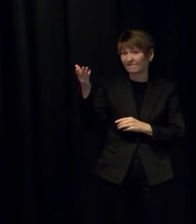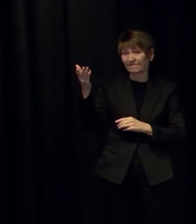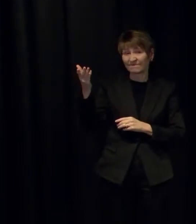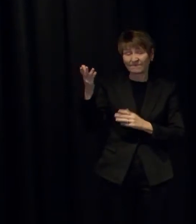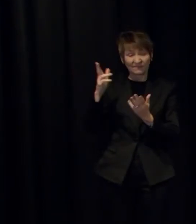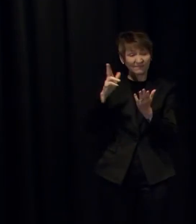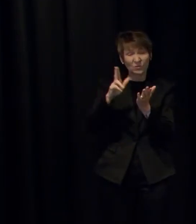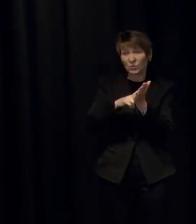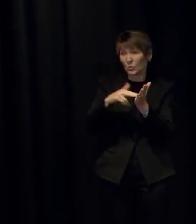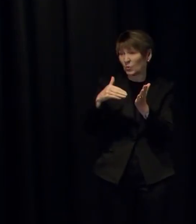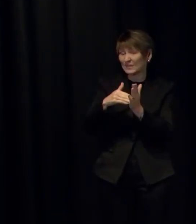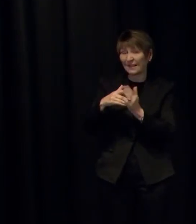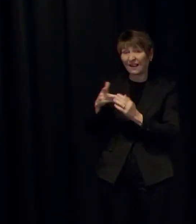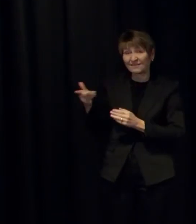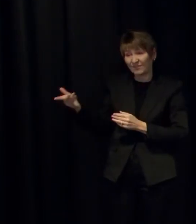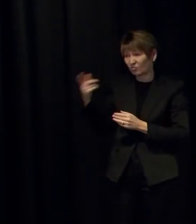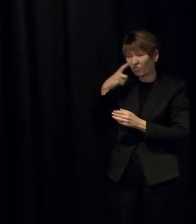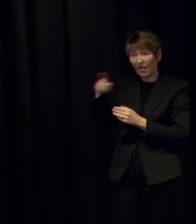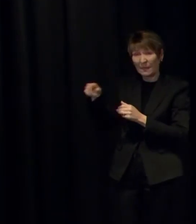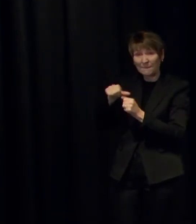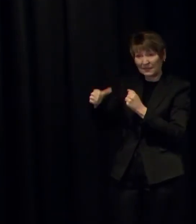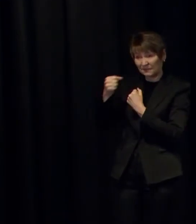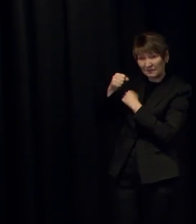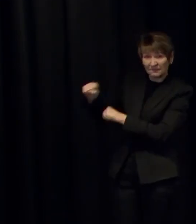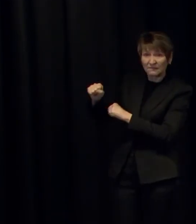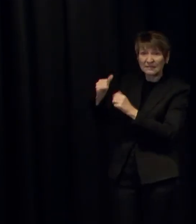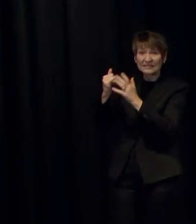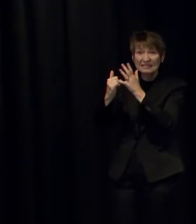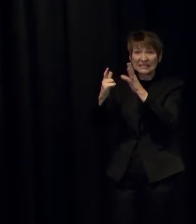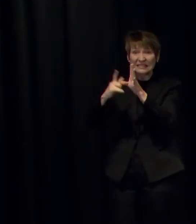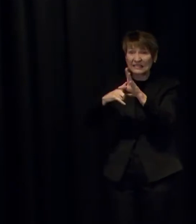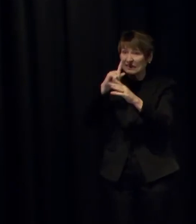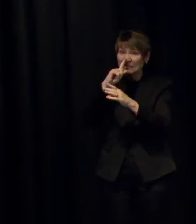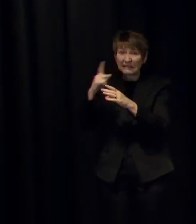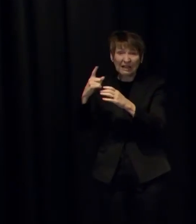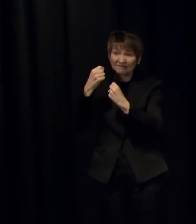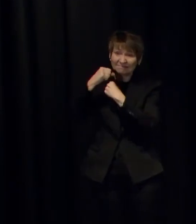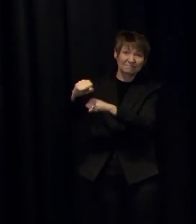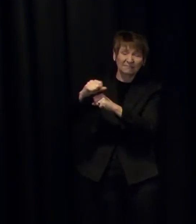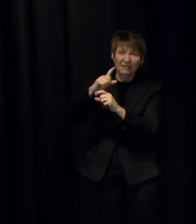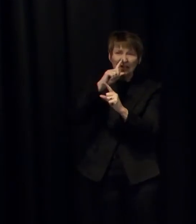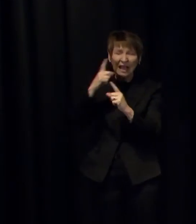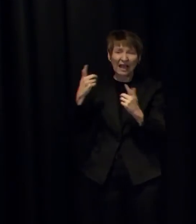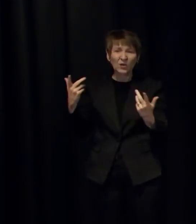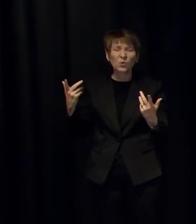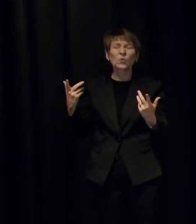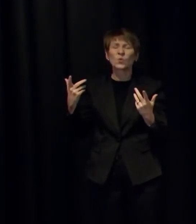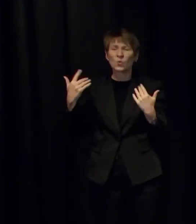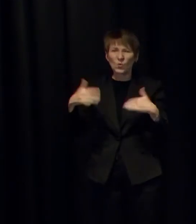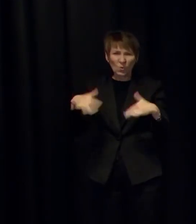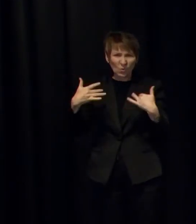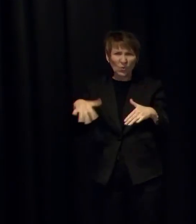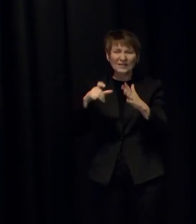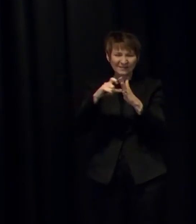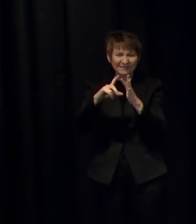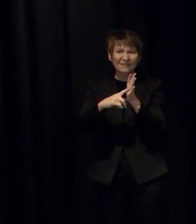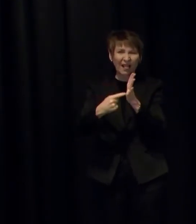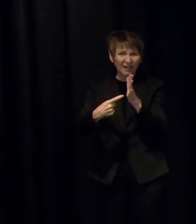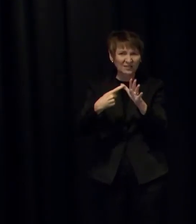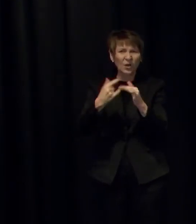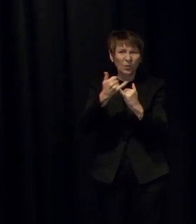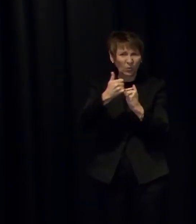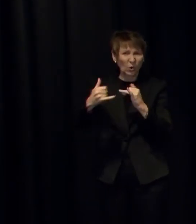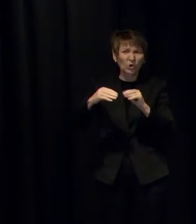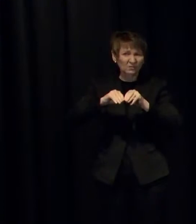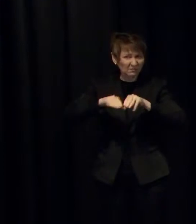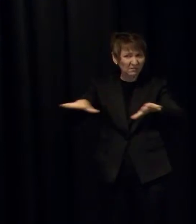Zealand couldn't do it with small incursions. Sydney couldn't do it. So that's the reality of a variant that's very transmissible. The Premier alluded to before